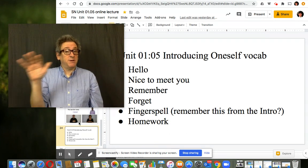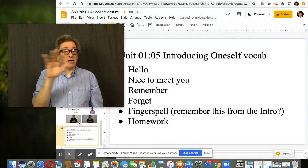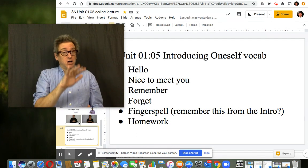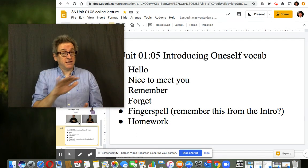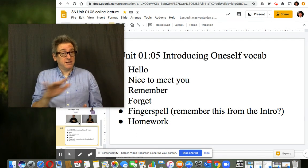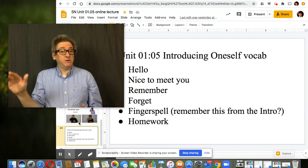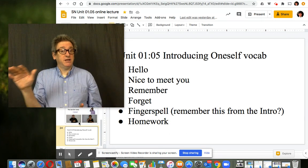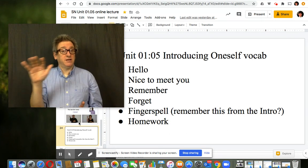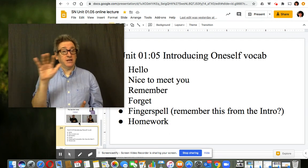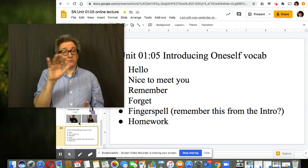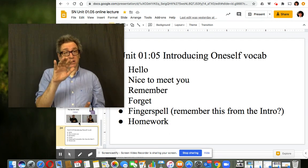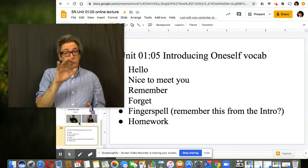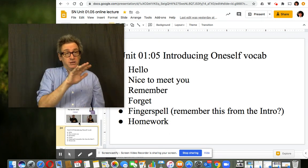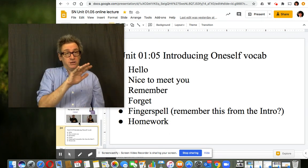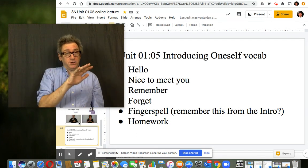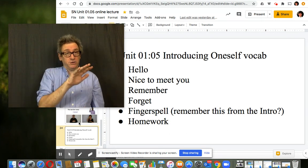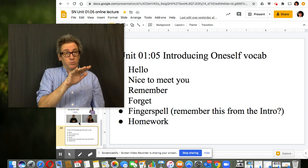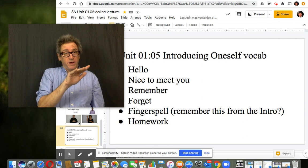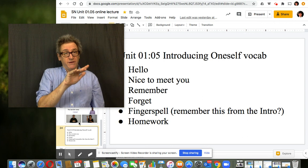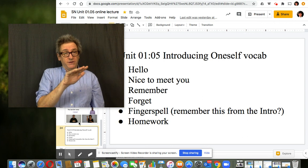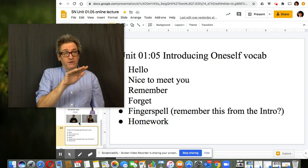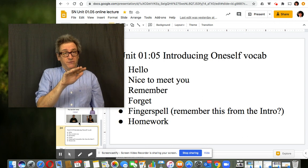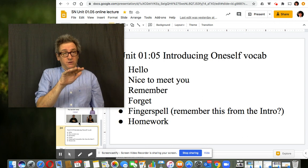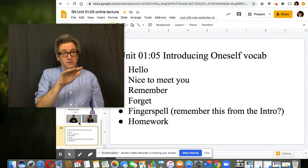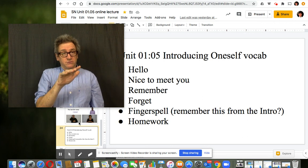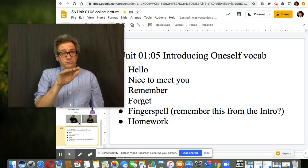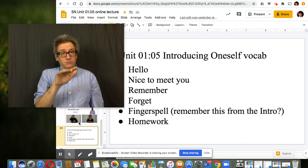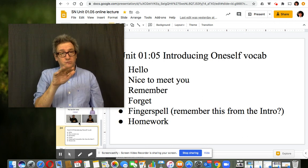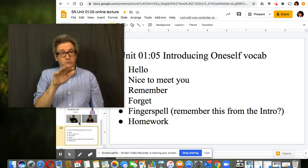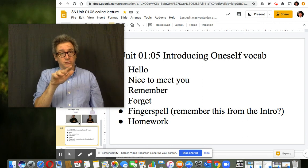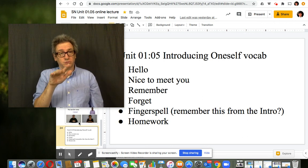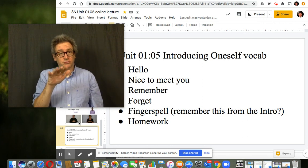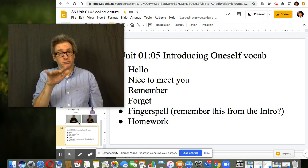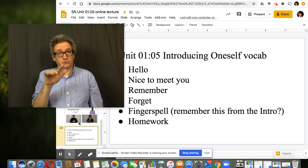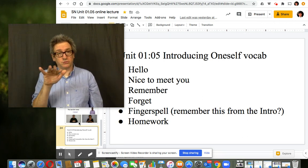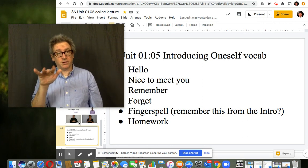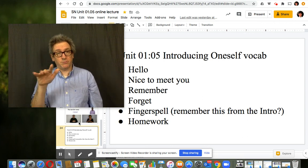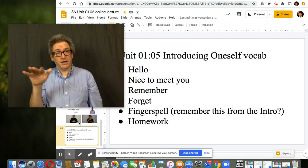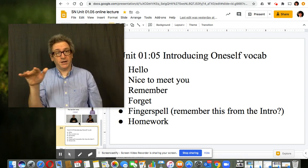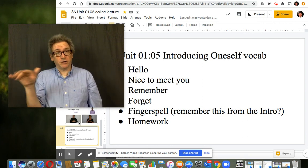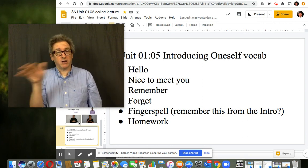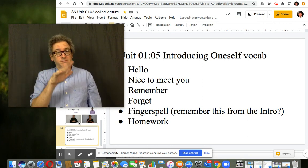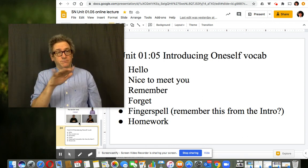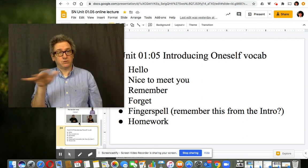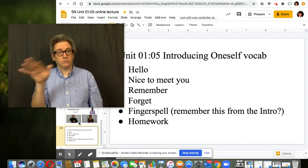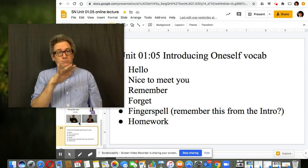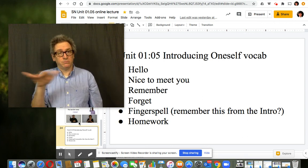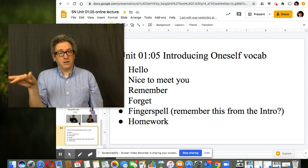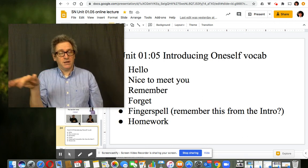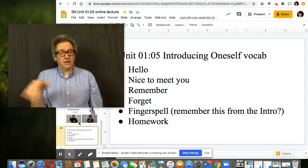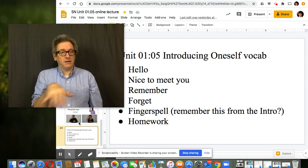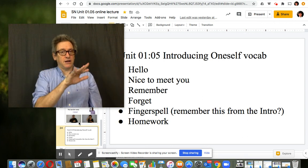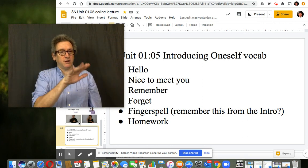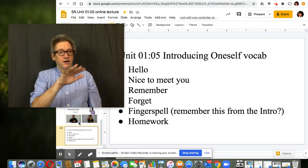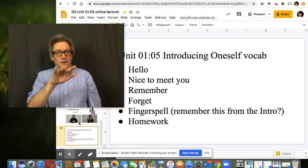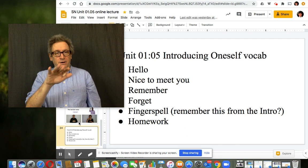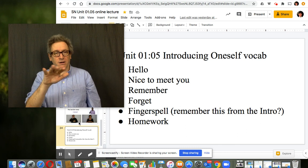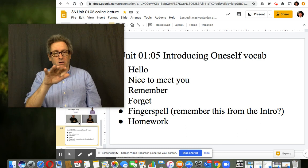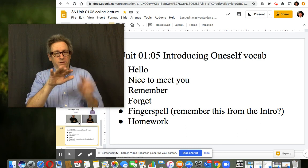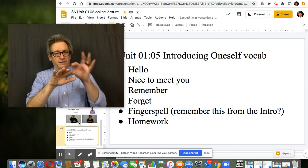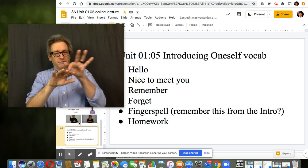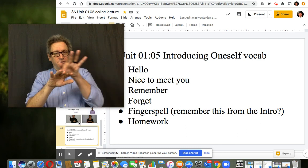Fingerspell. I taught this one in the introduction. You're just waving your fingers fingers. bringing it across. Letter,